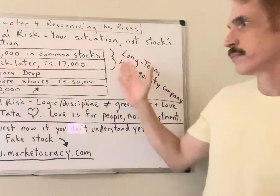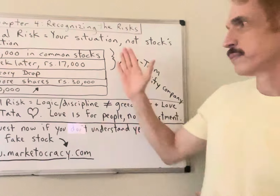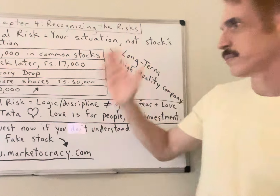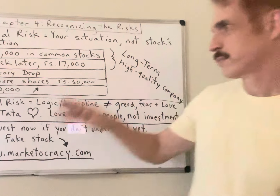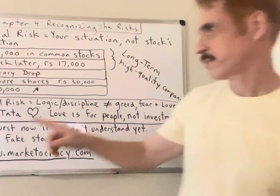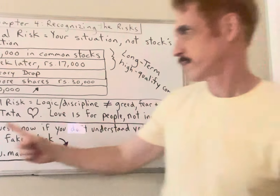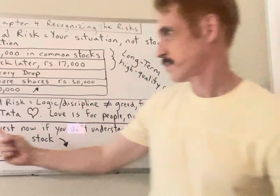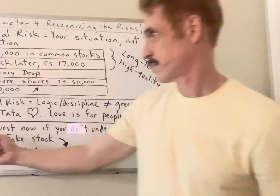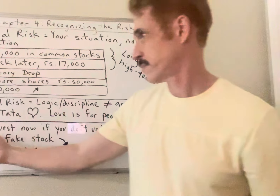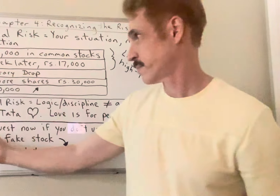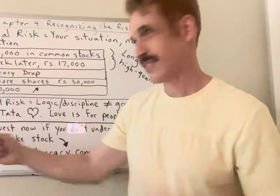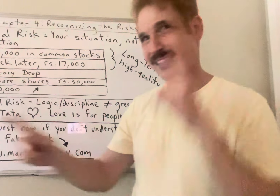I will give you